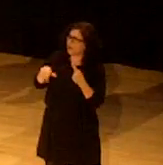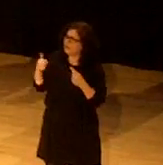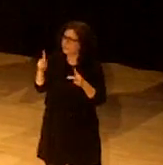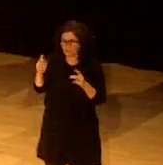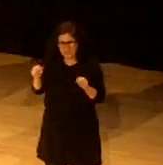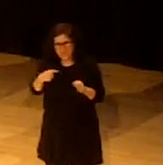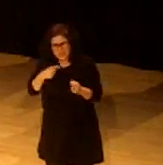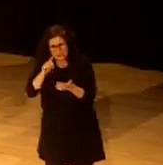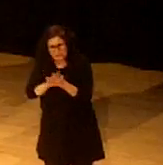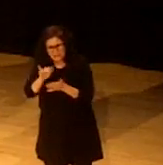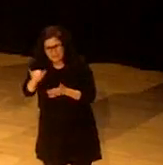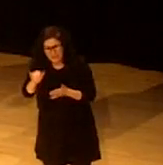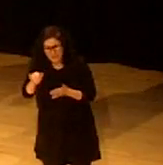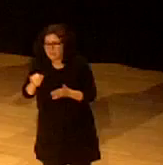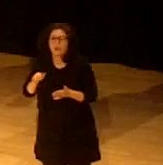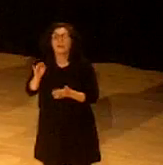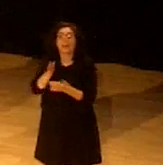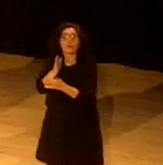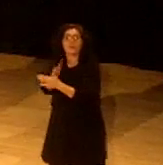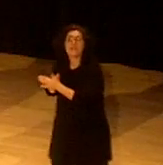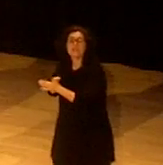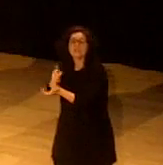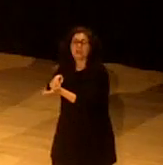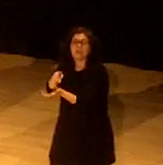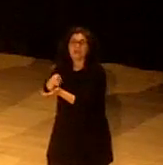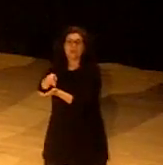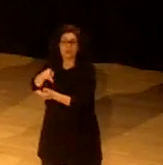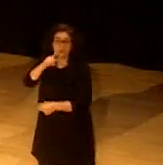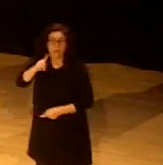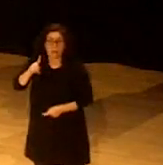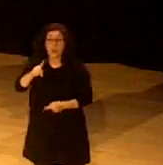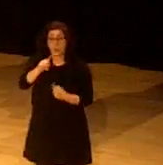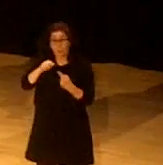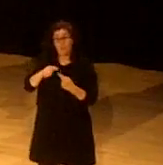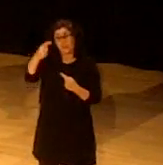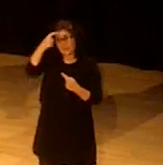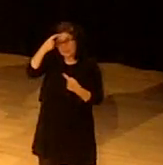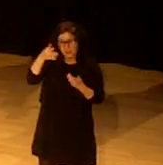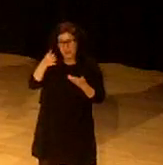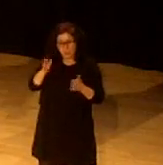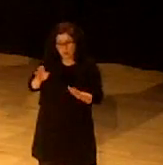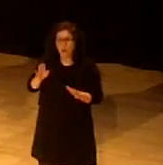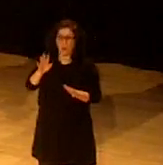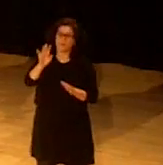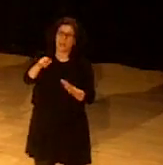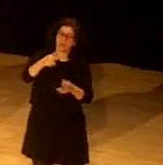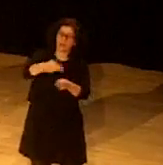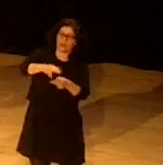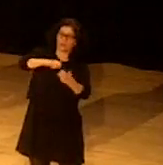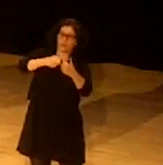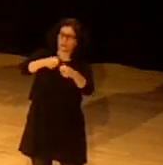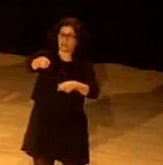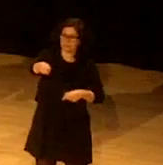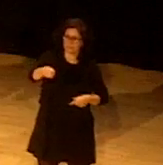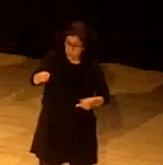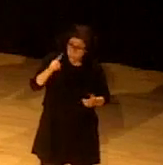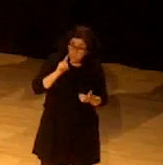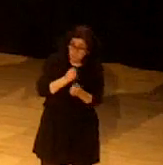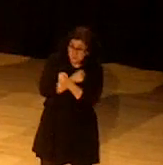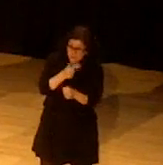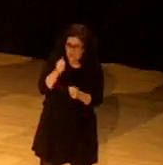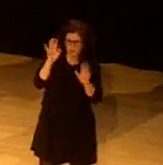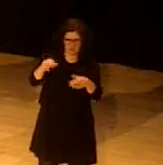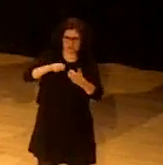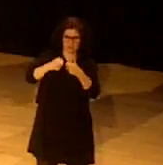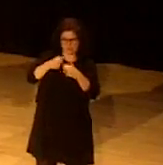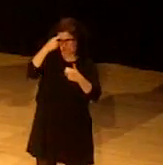against psychiatry on every level, because the moment you're thinking in that context, you already have a problem. Do you understand me? So the idea of you having